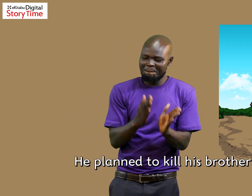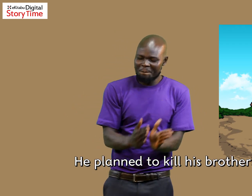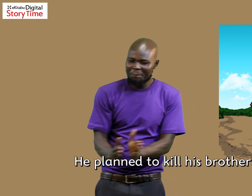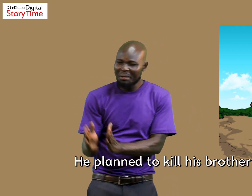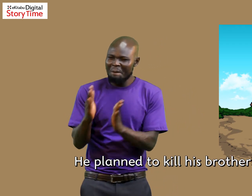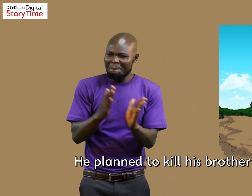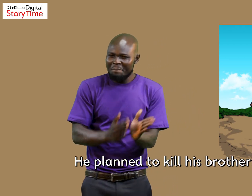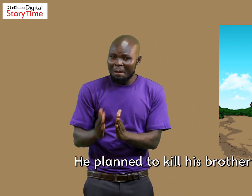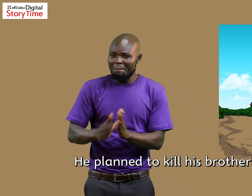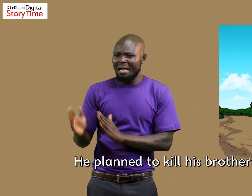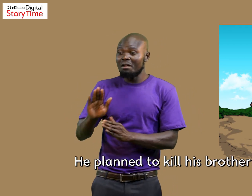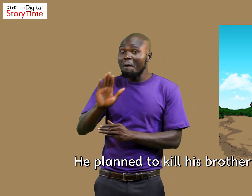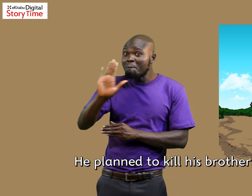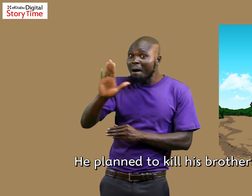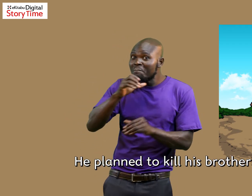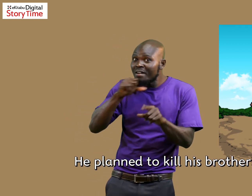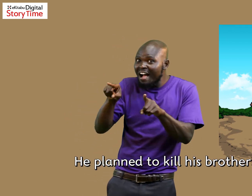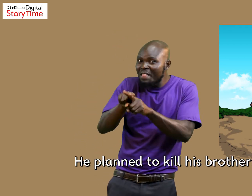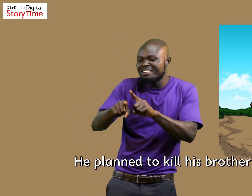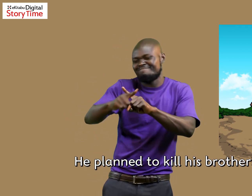He planned to kill his brother.